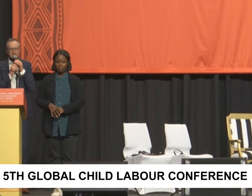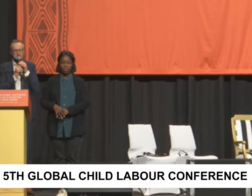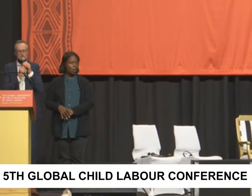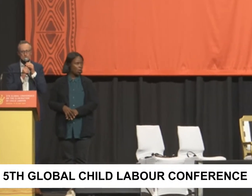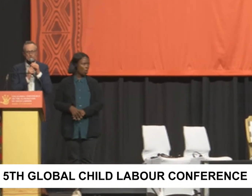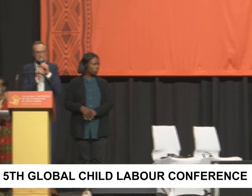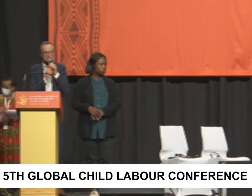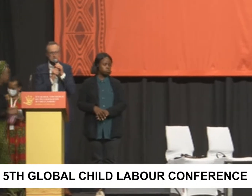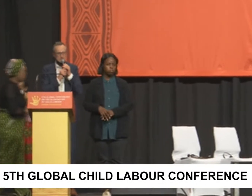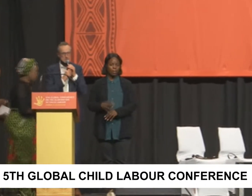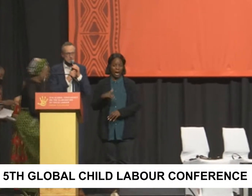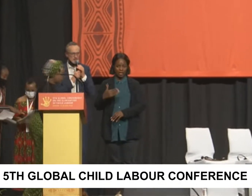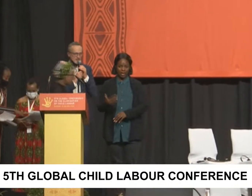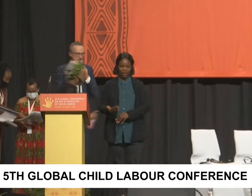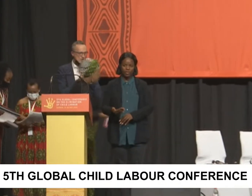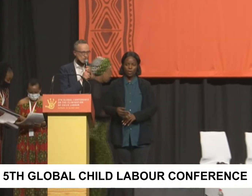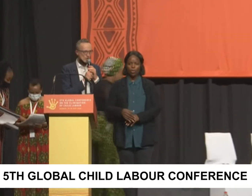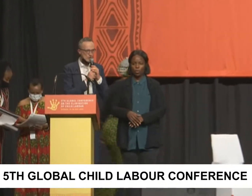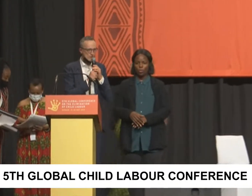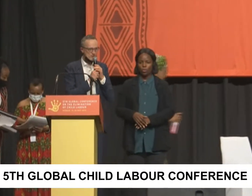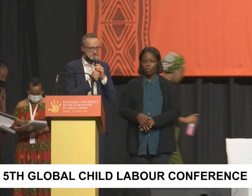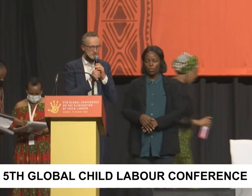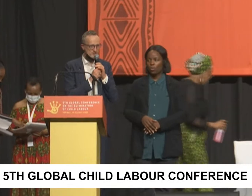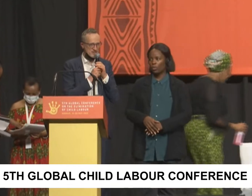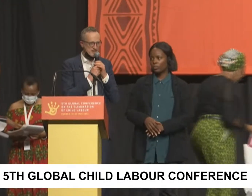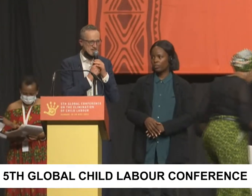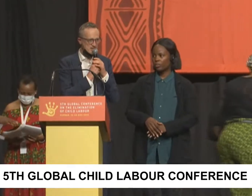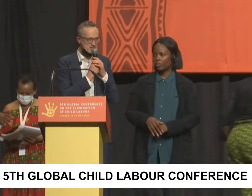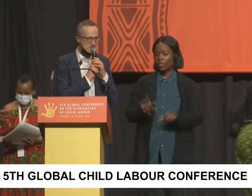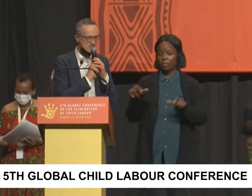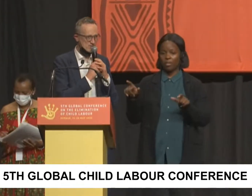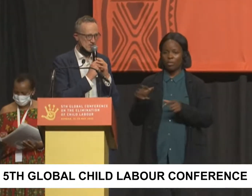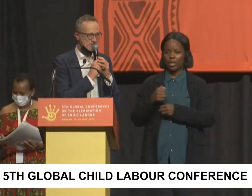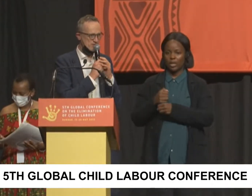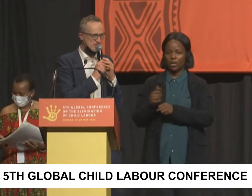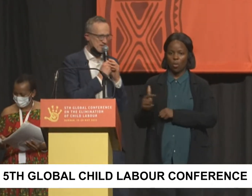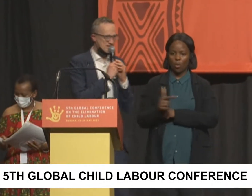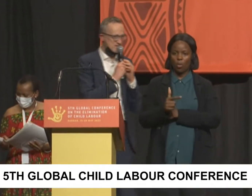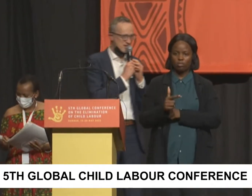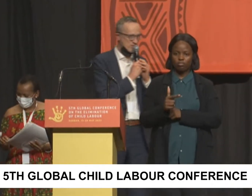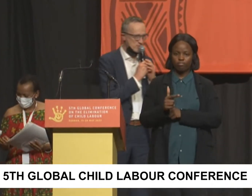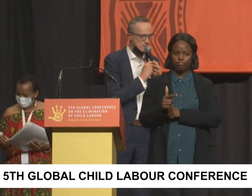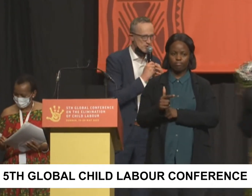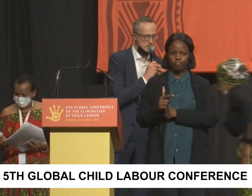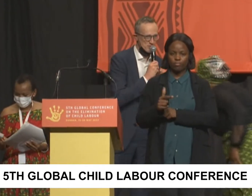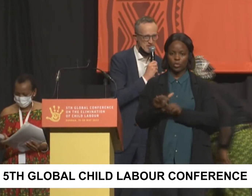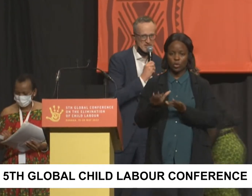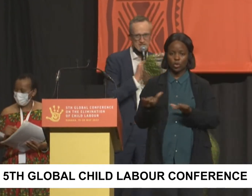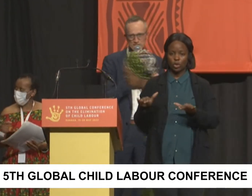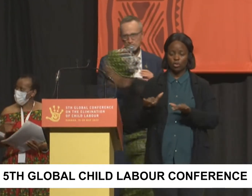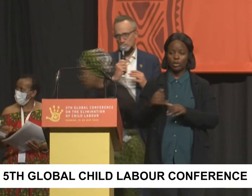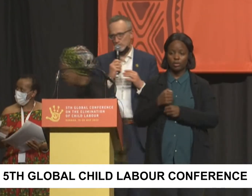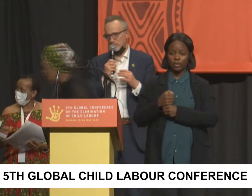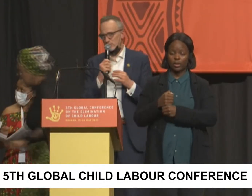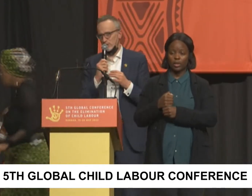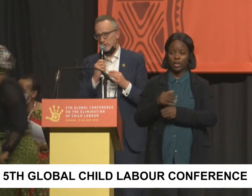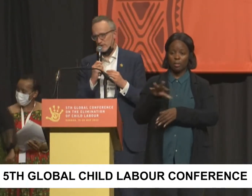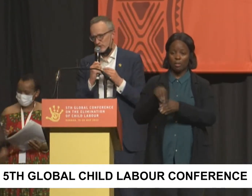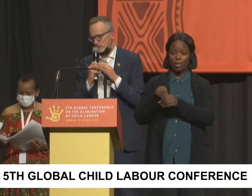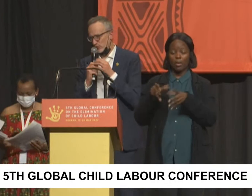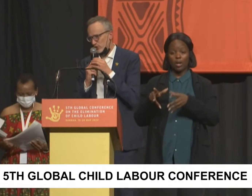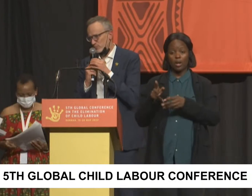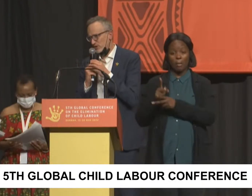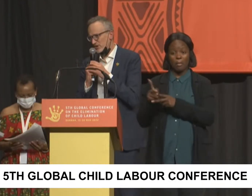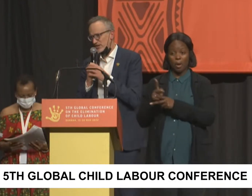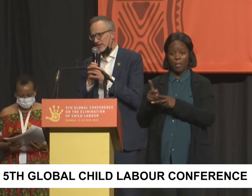We would like to thank all the delegates, children delegates that have been participating in this forum and